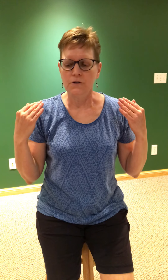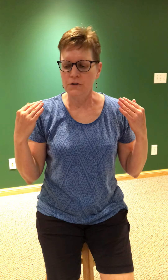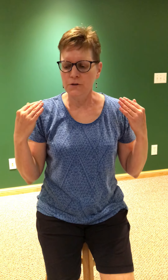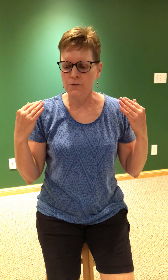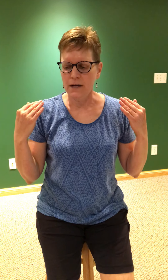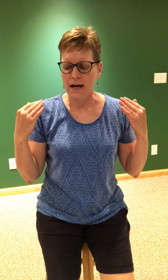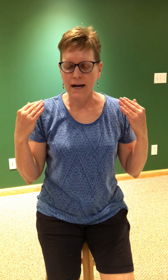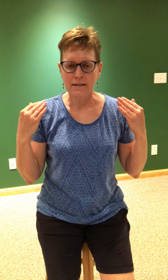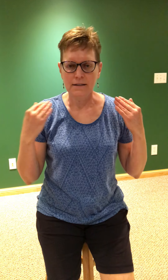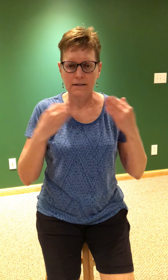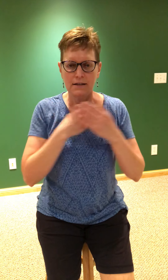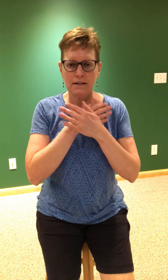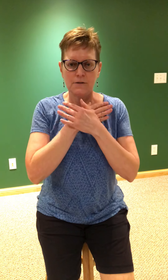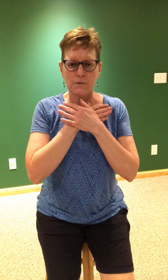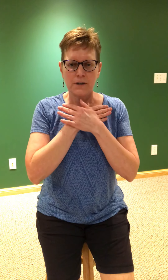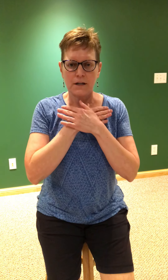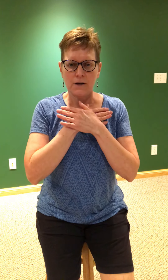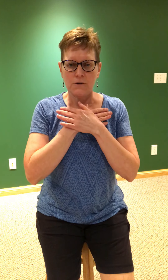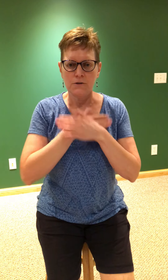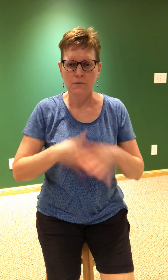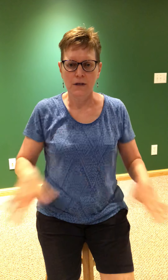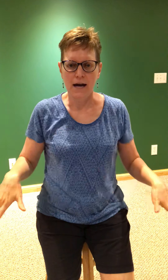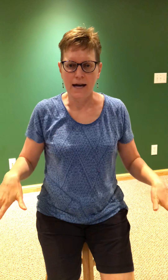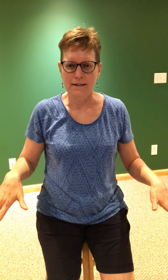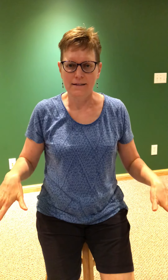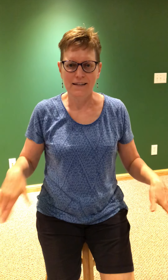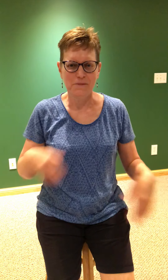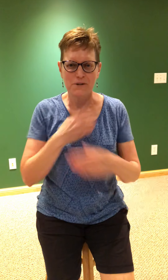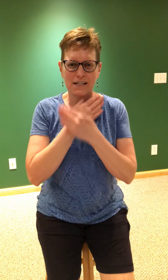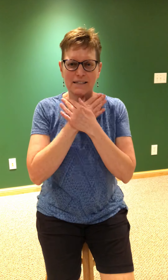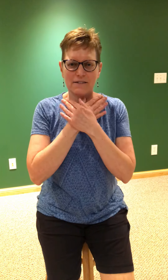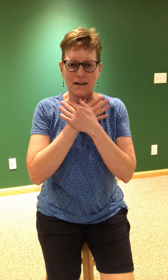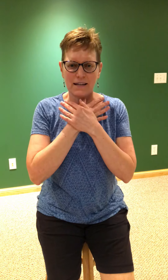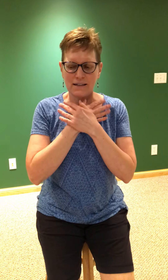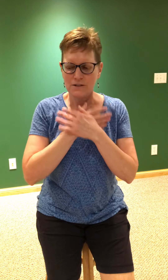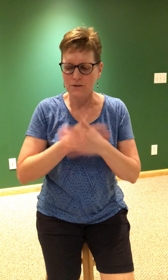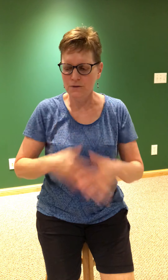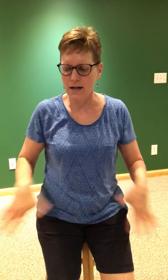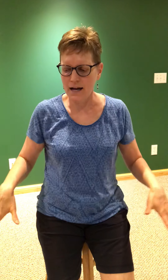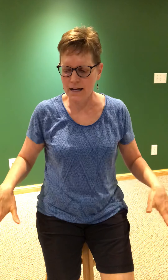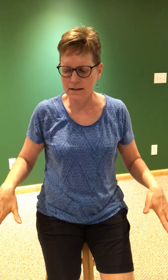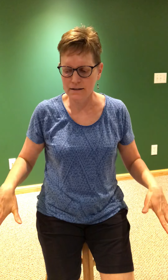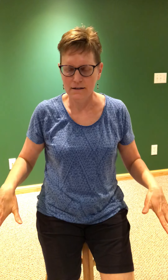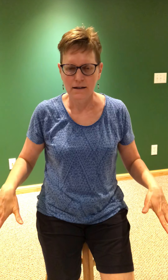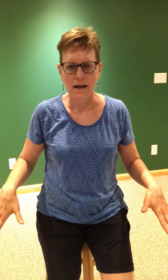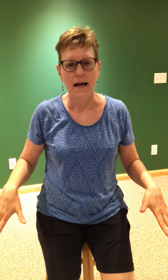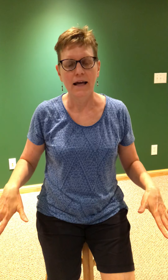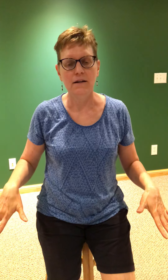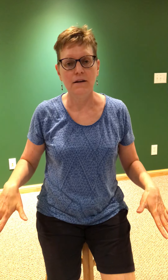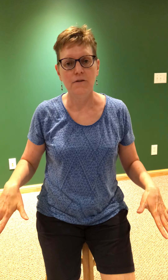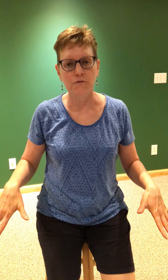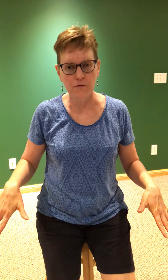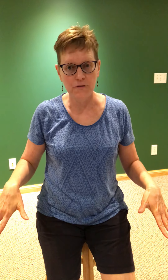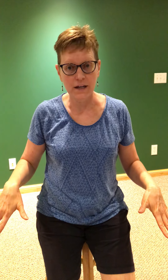do not is we're going to go do not. That's pretty easy, right? Do not. And